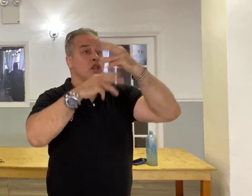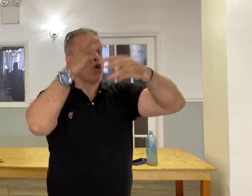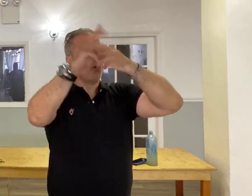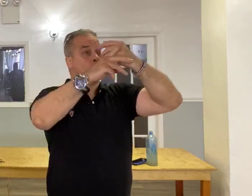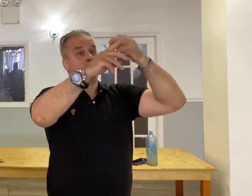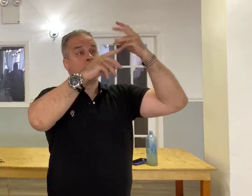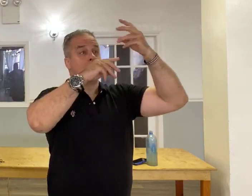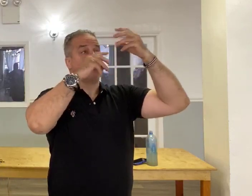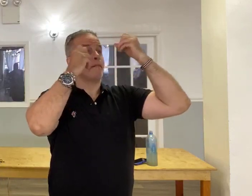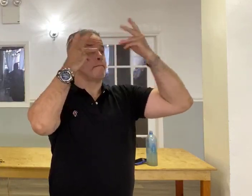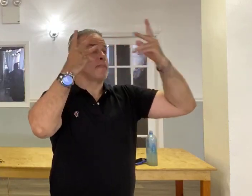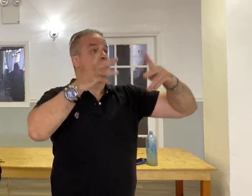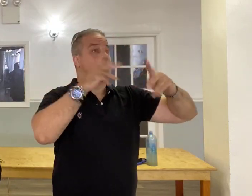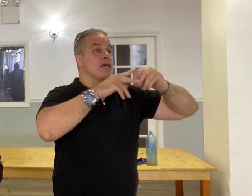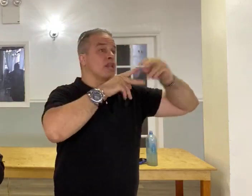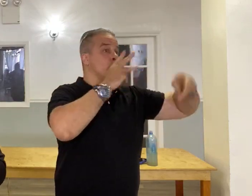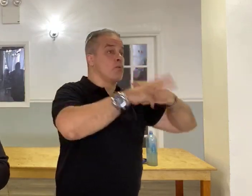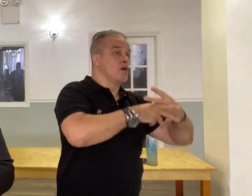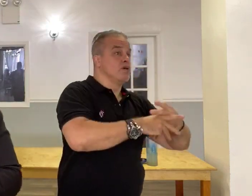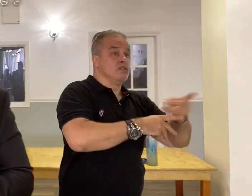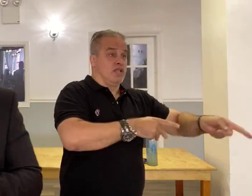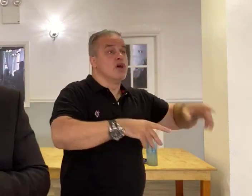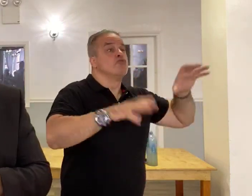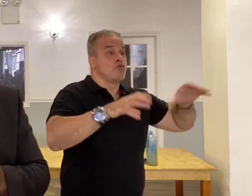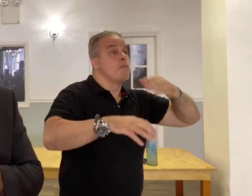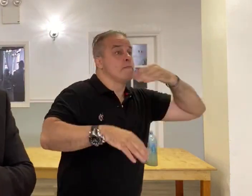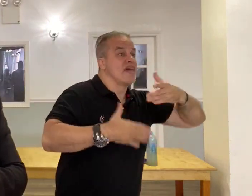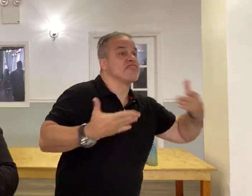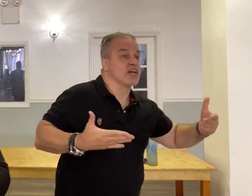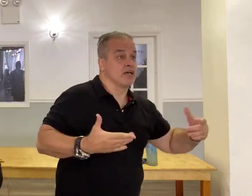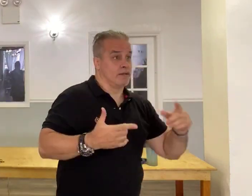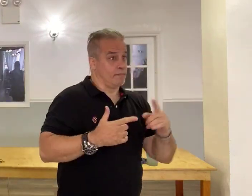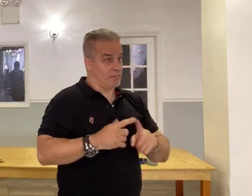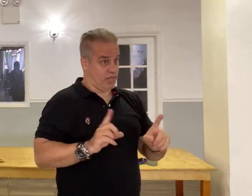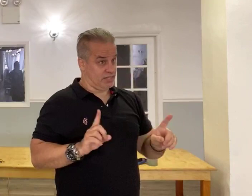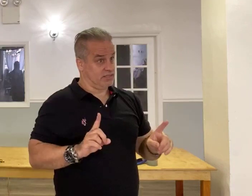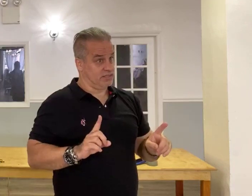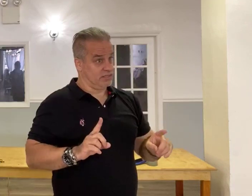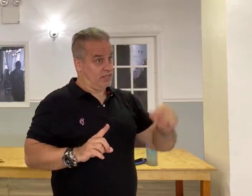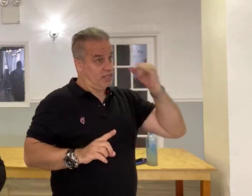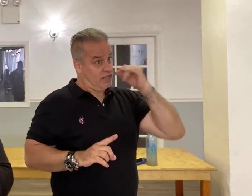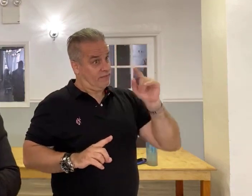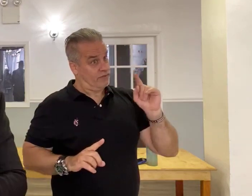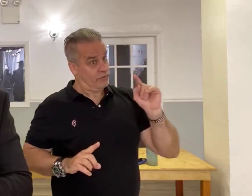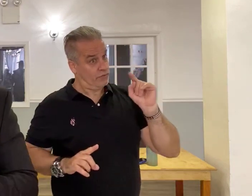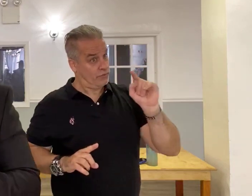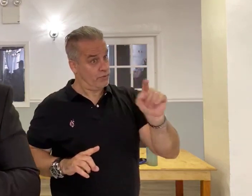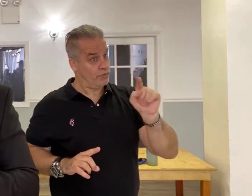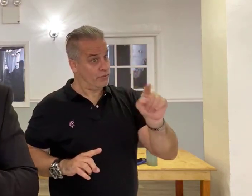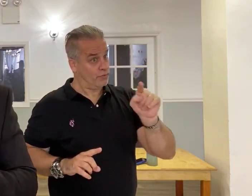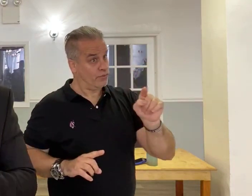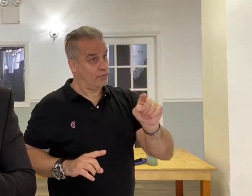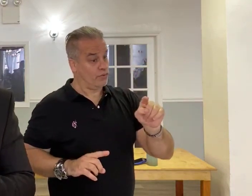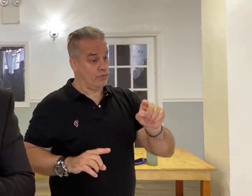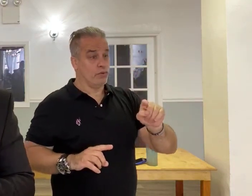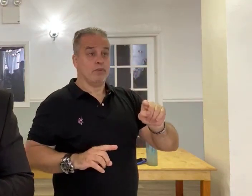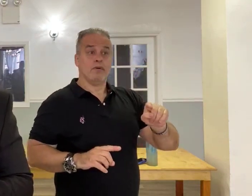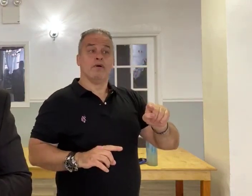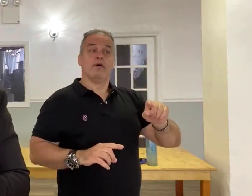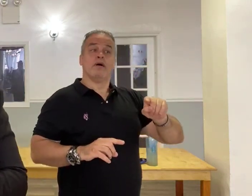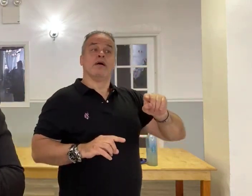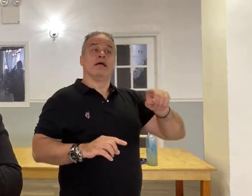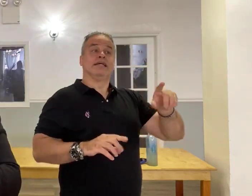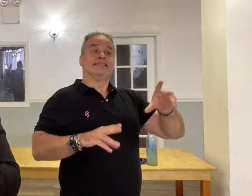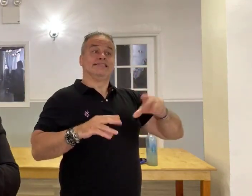But woe to that man by whom the offense cometh. So in the world that we live in, bad things are